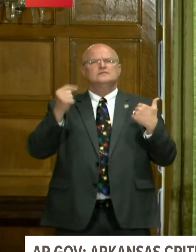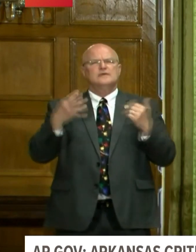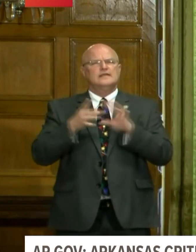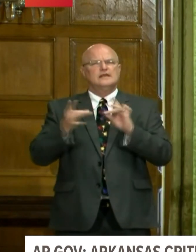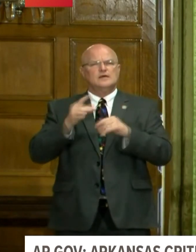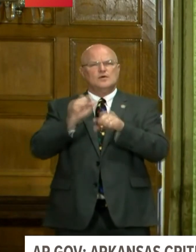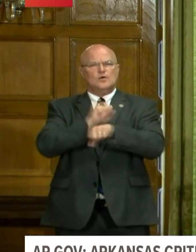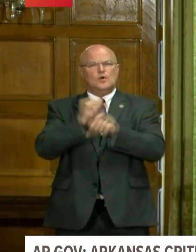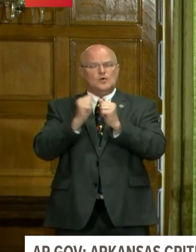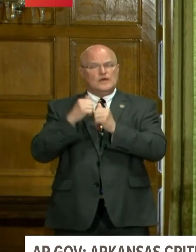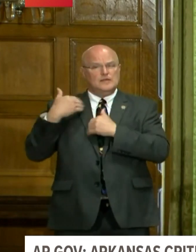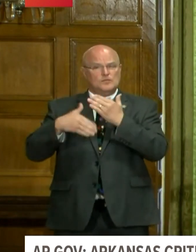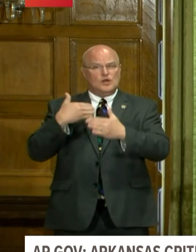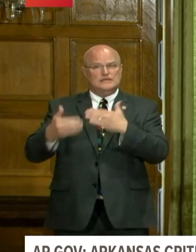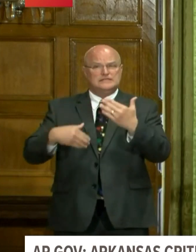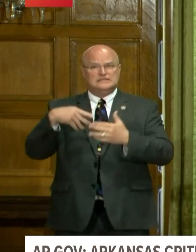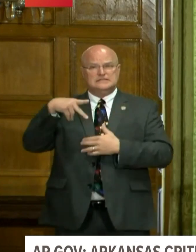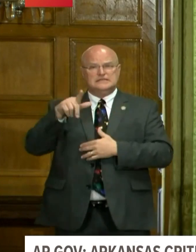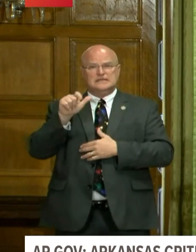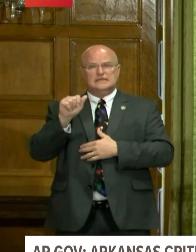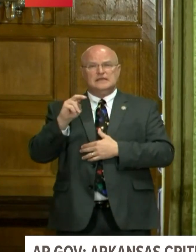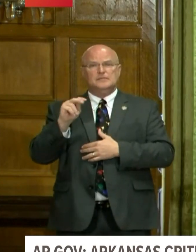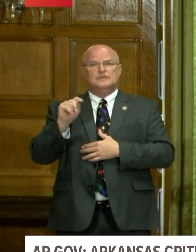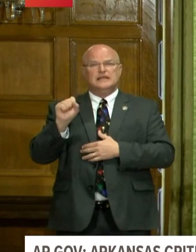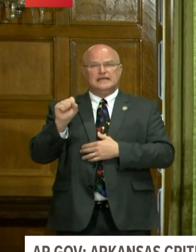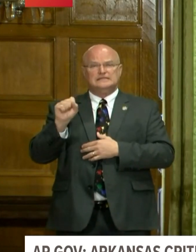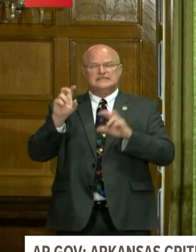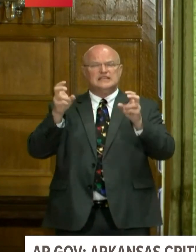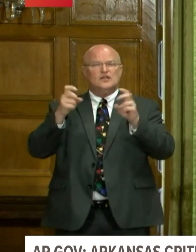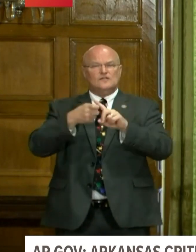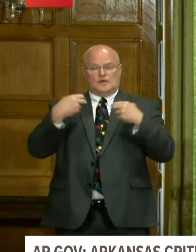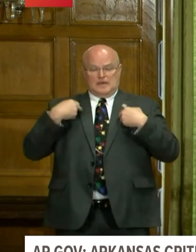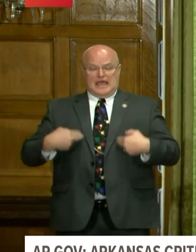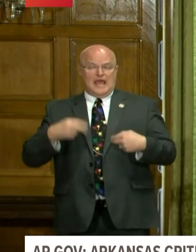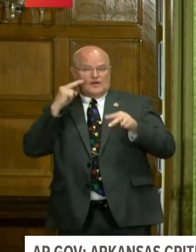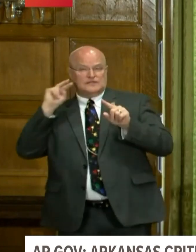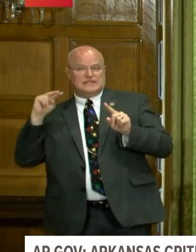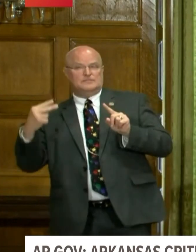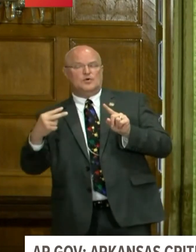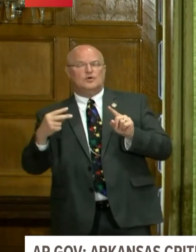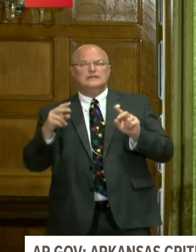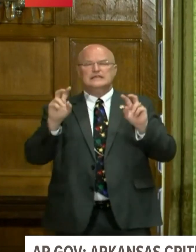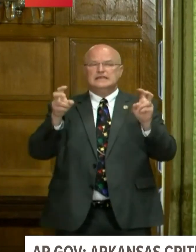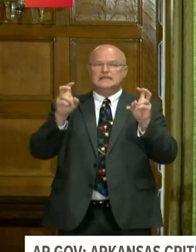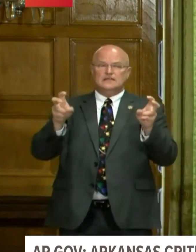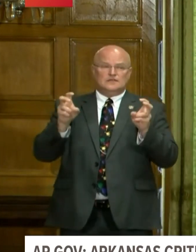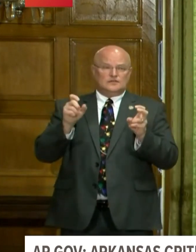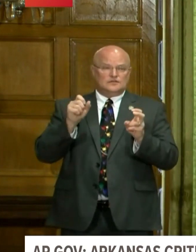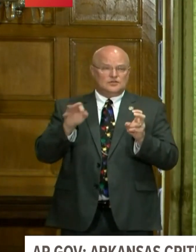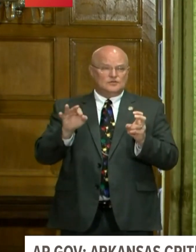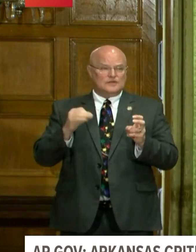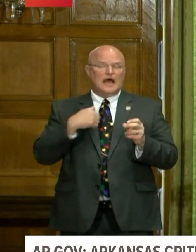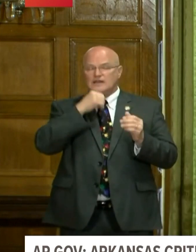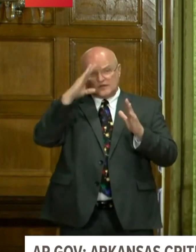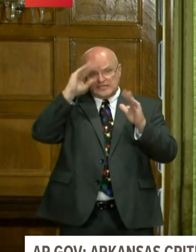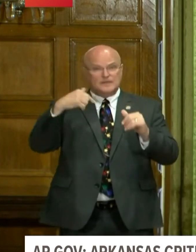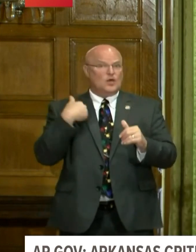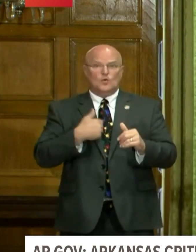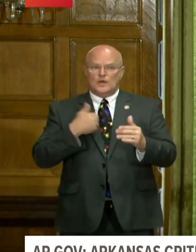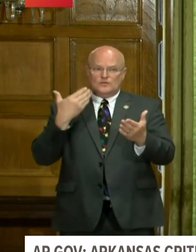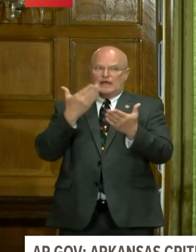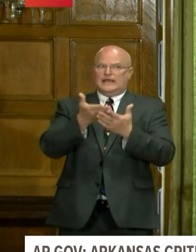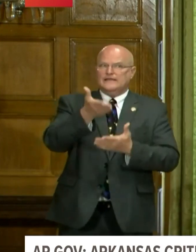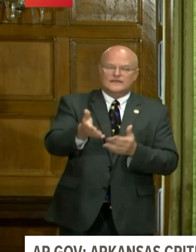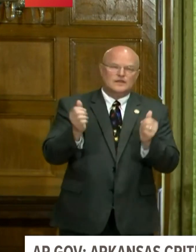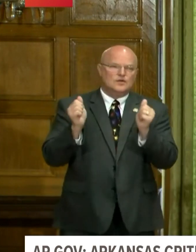on our work with processing plants? From a health standpoint, in terms of, I don't expect we're going to get